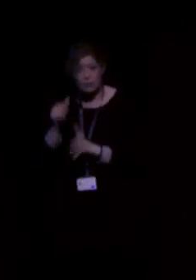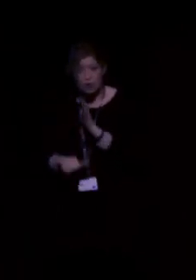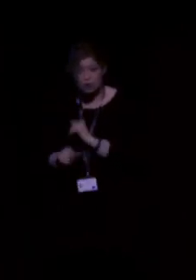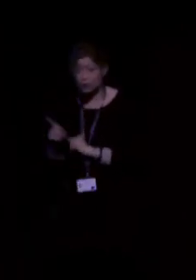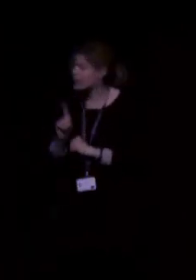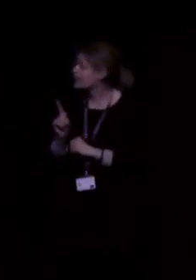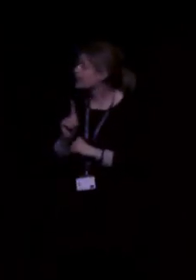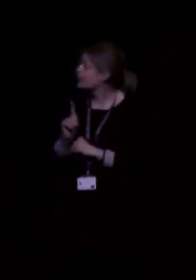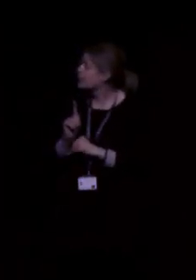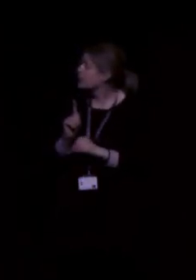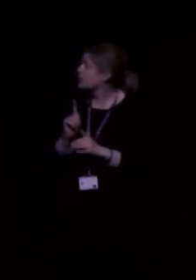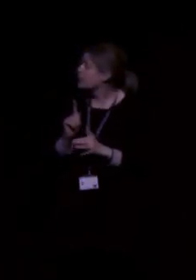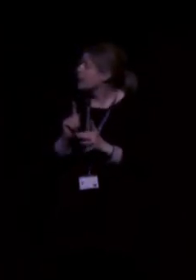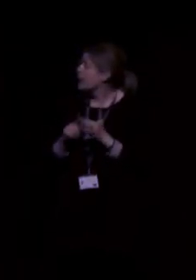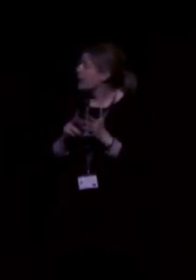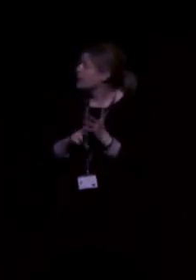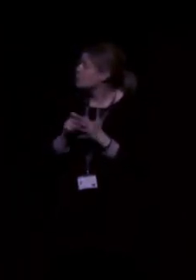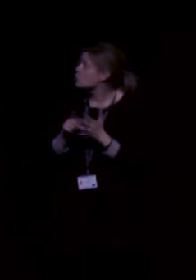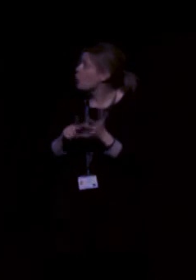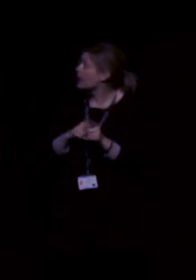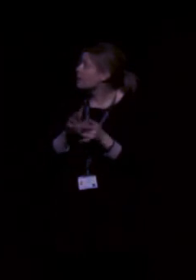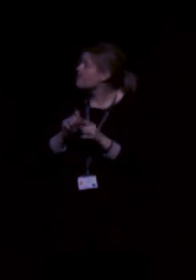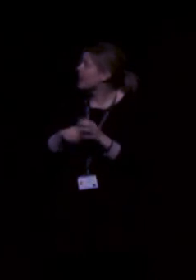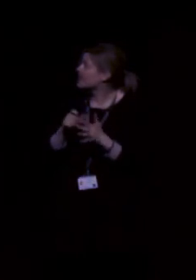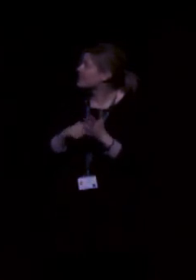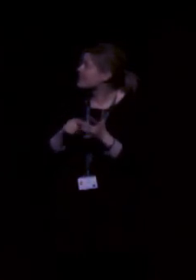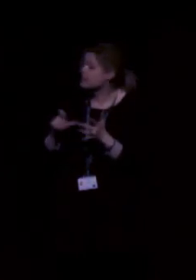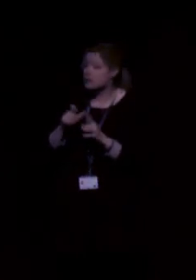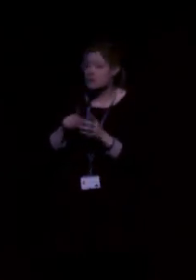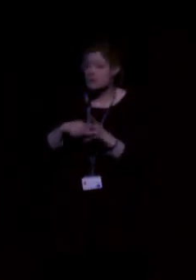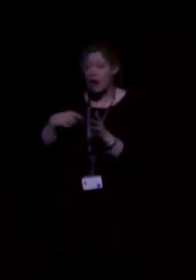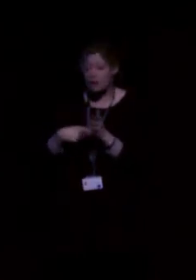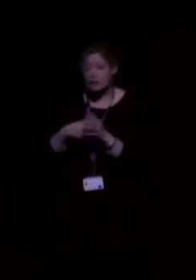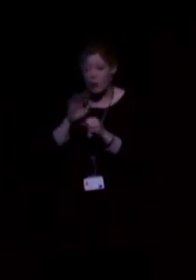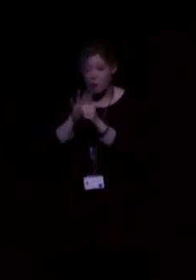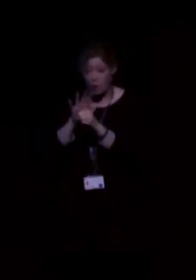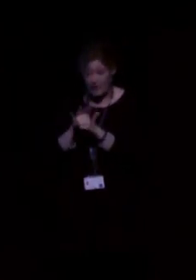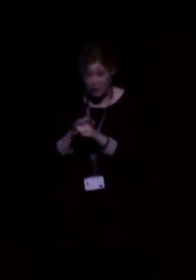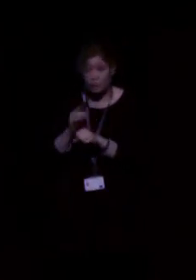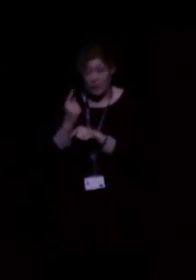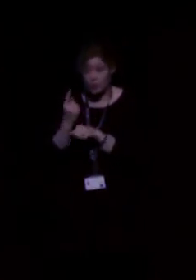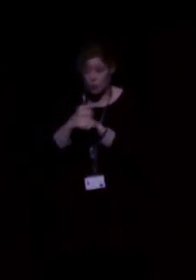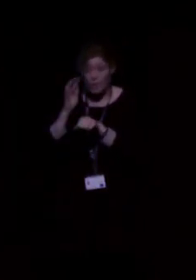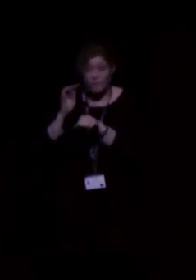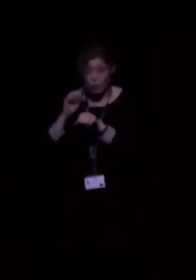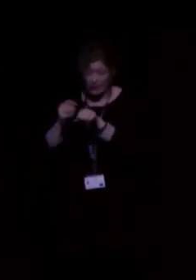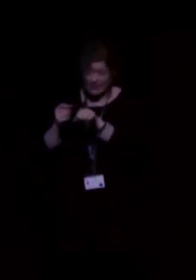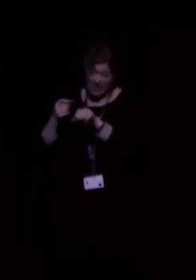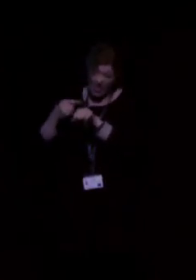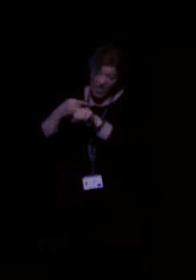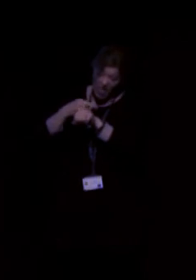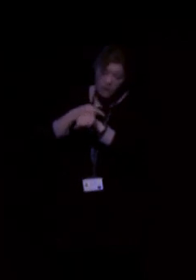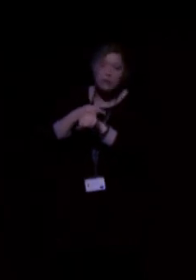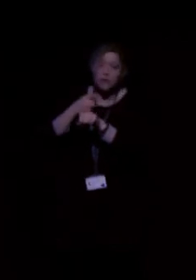endolymphatic blockage. So when I was talking about the fluid running away from the inner ear, it tends to move quickly towards